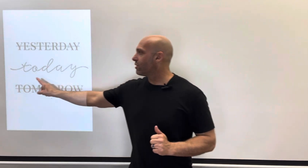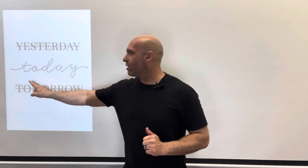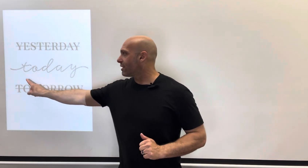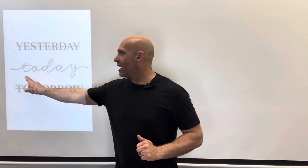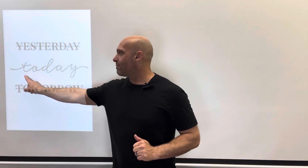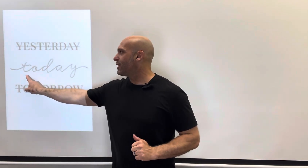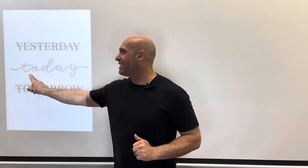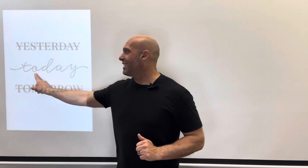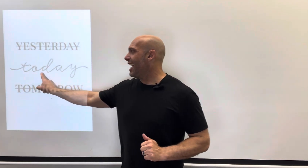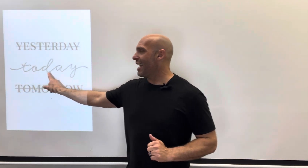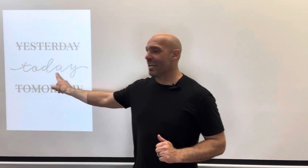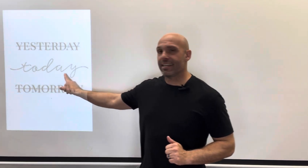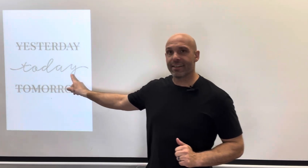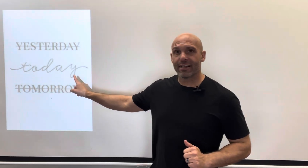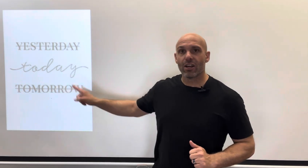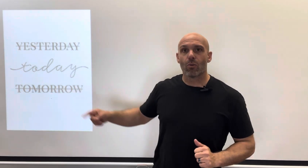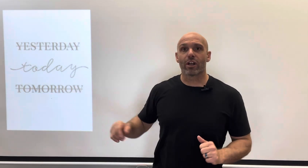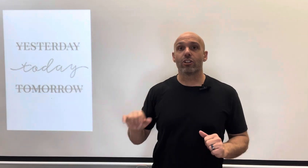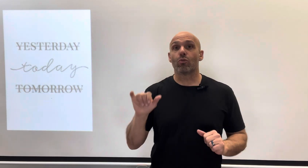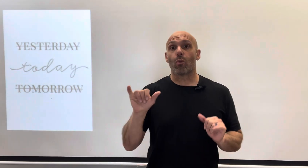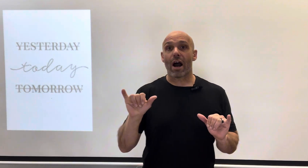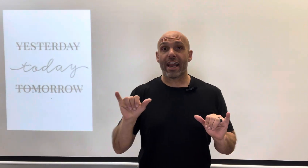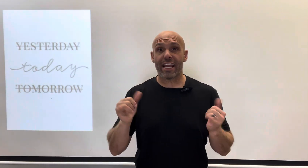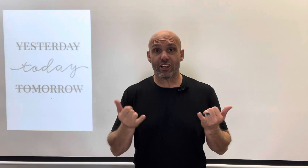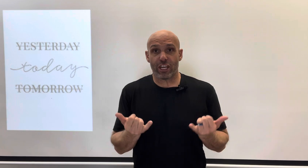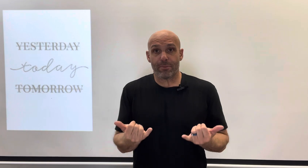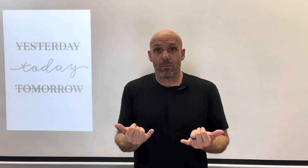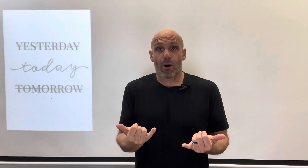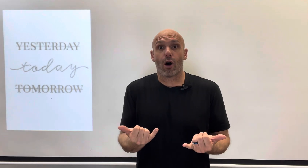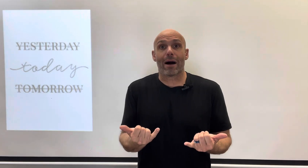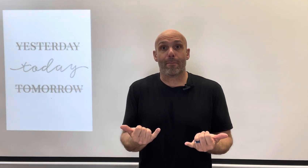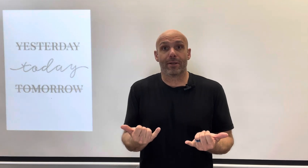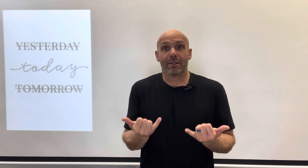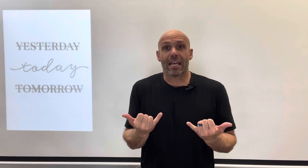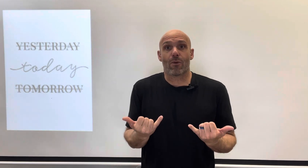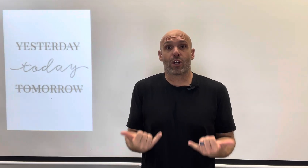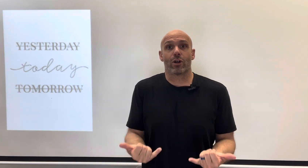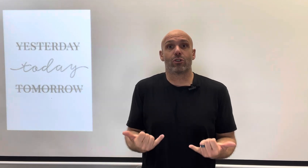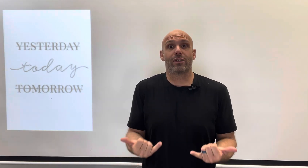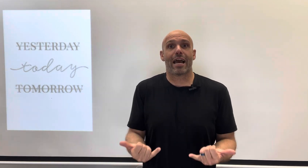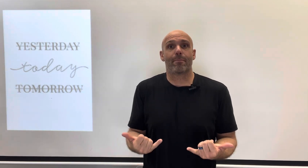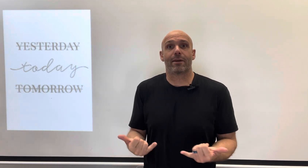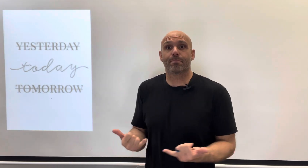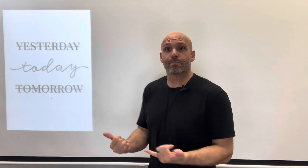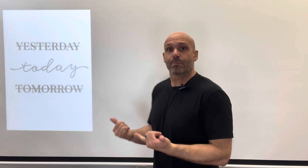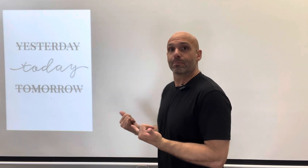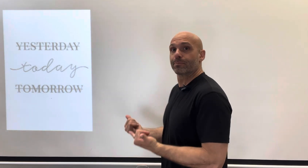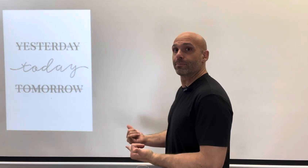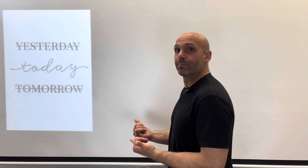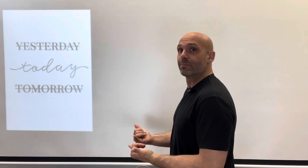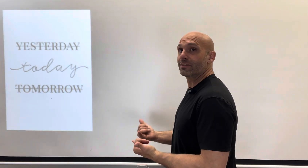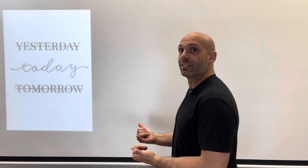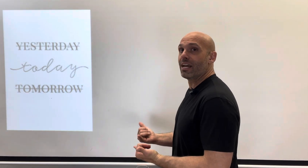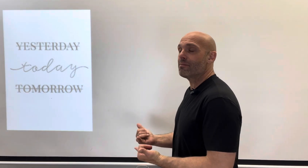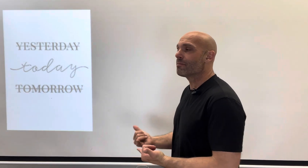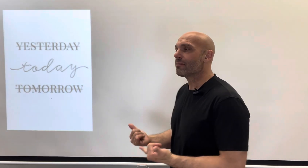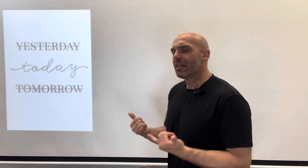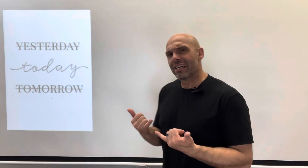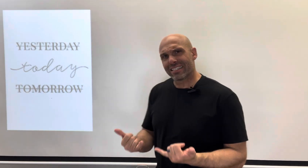all the time. Today, we're going to do Y hand shapes, palm up, and we're going to tap them. Okay?